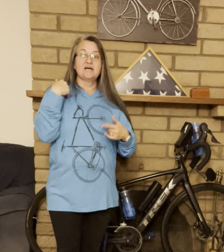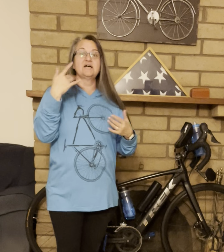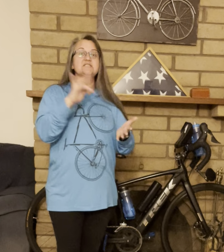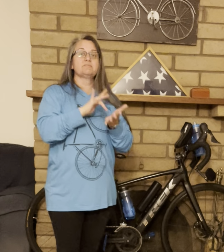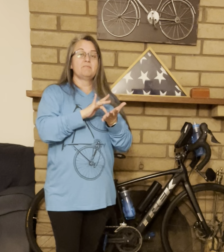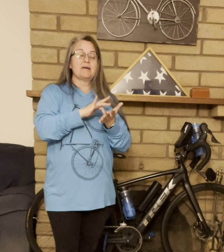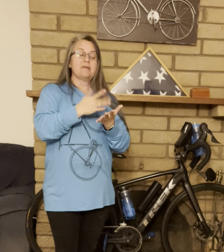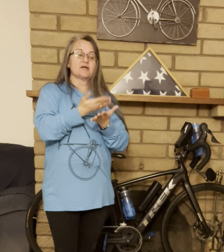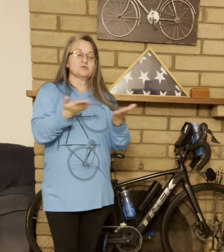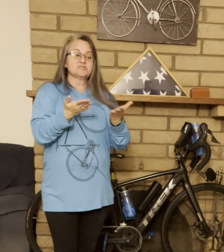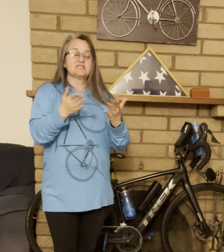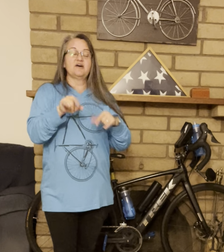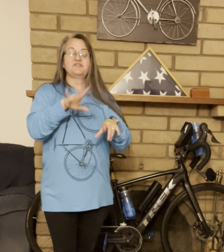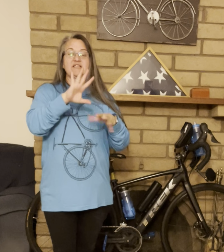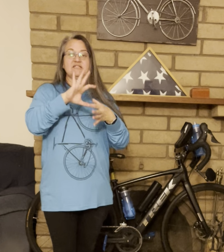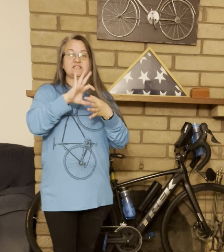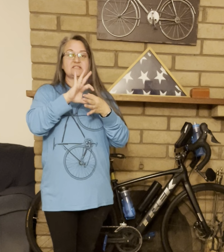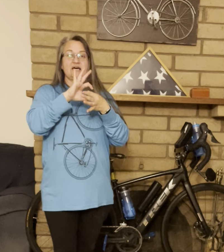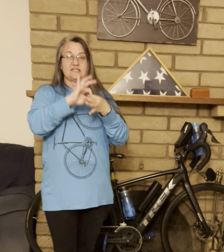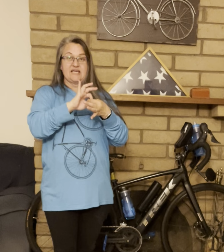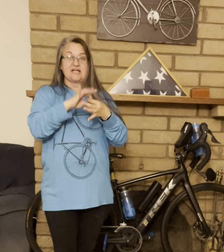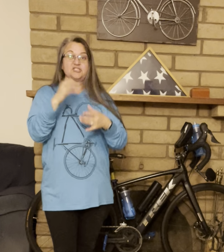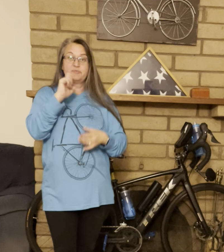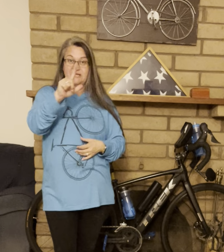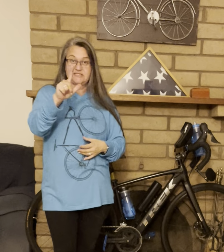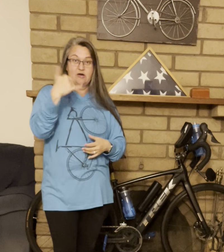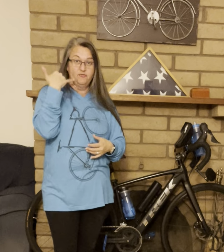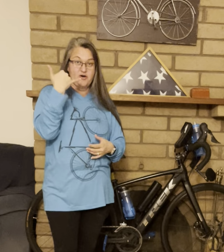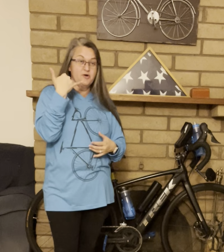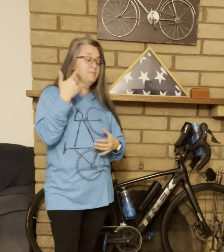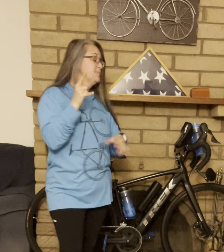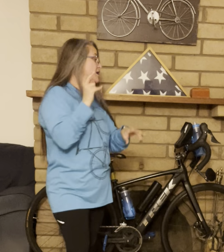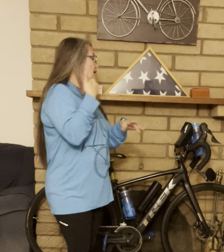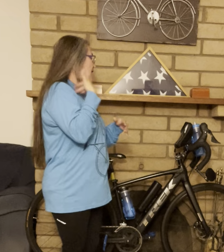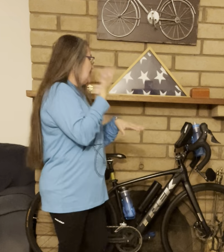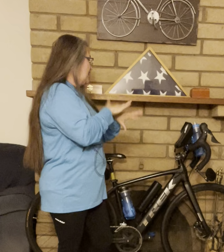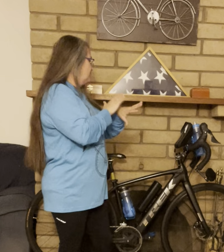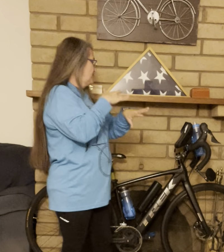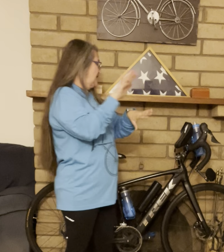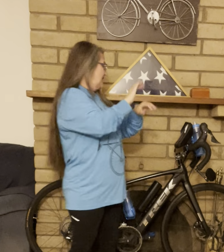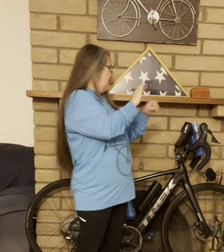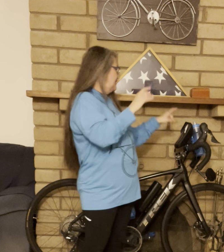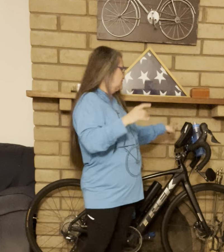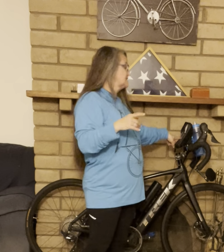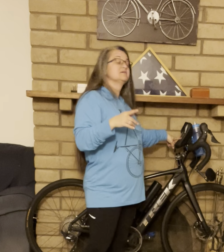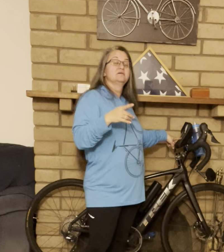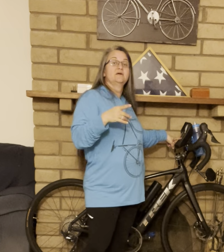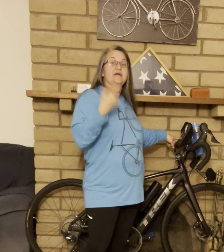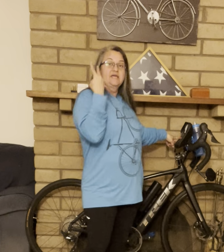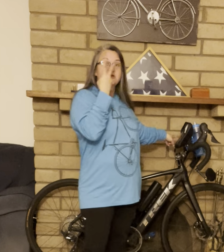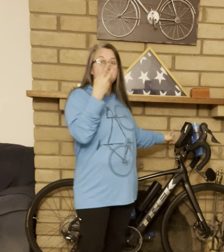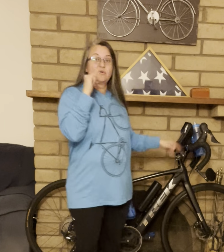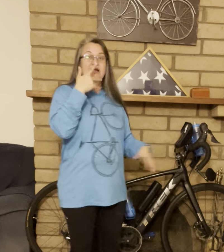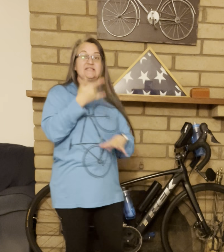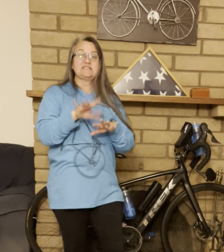Because my medical stuff is attached to my cell phone, I have my case here so I can see